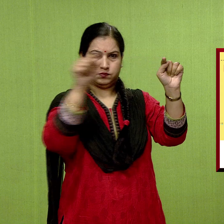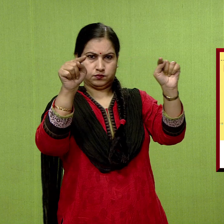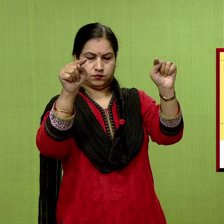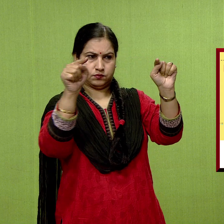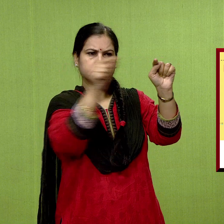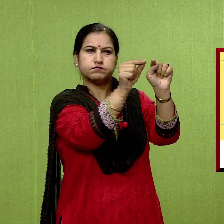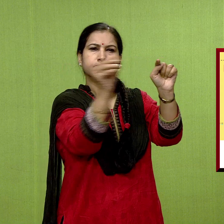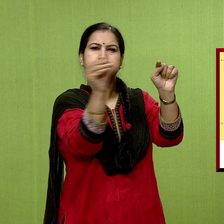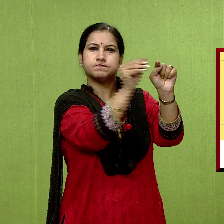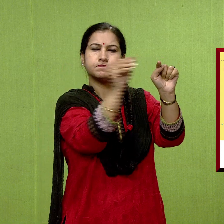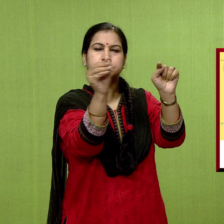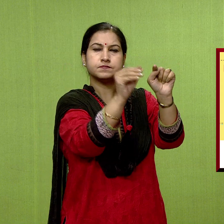occupying about